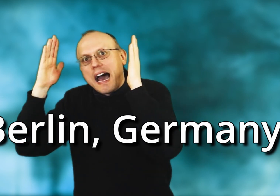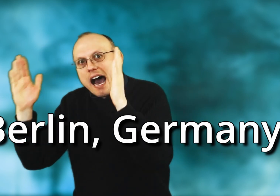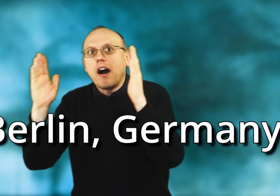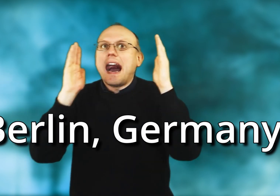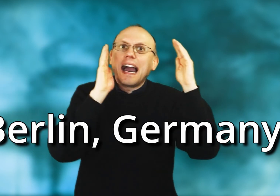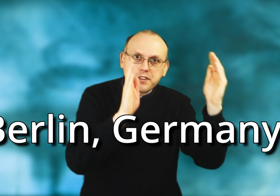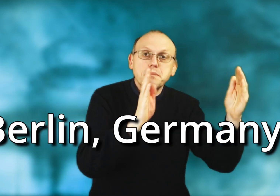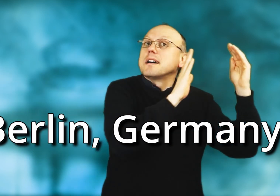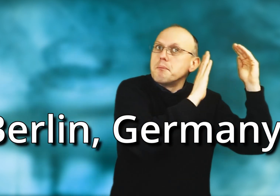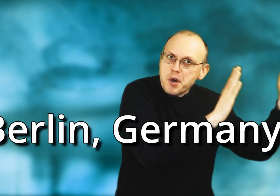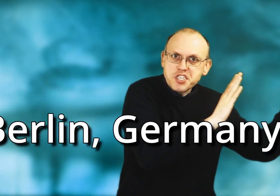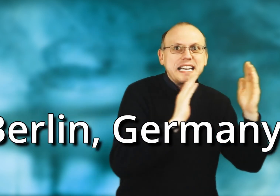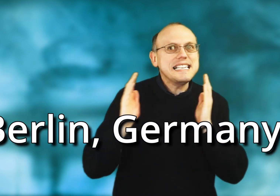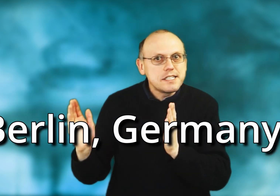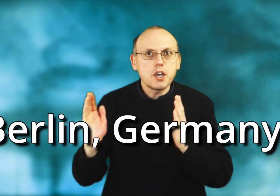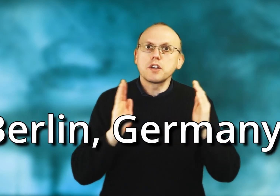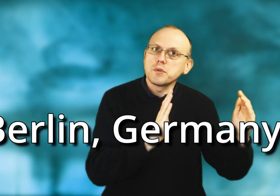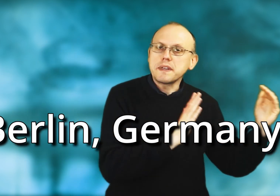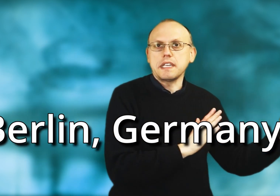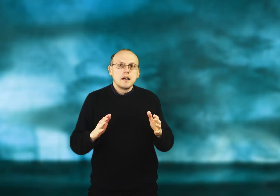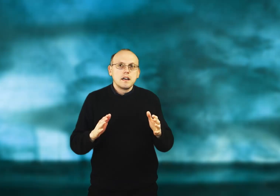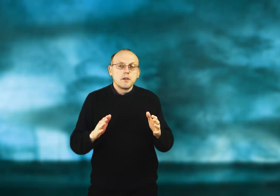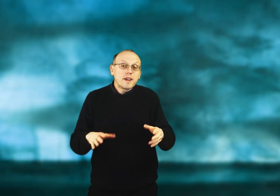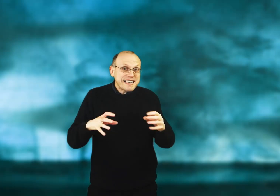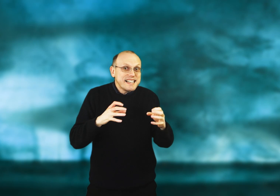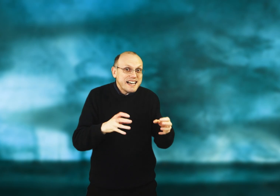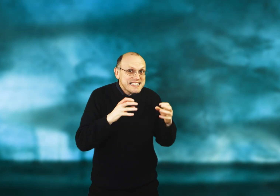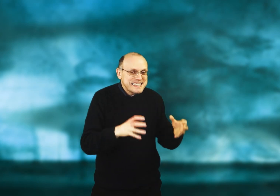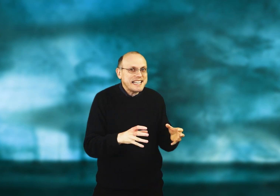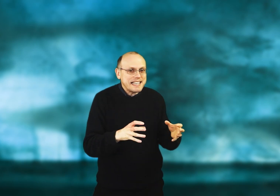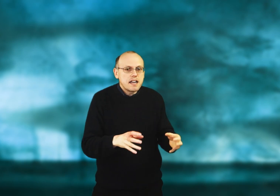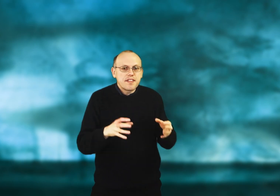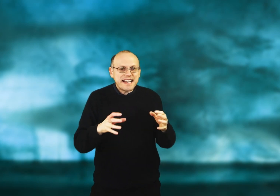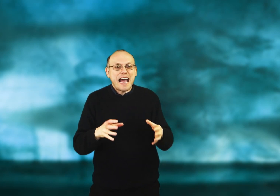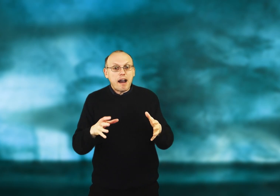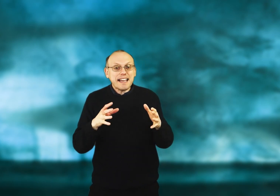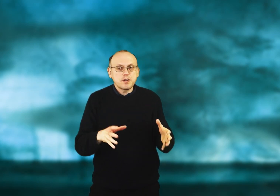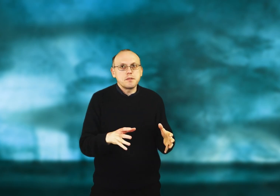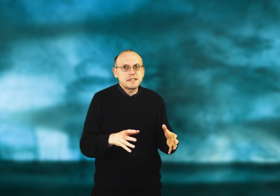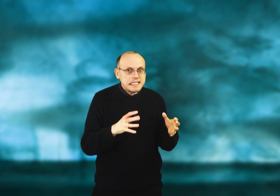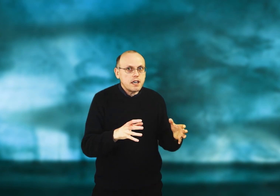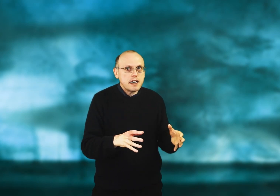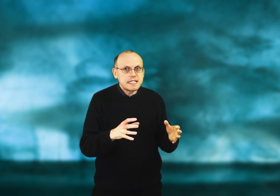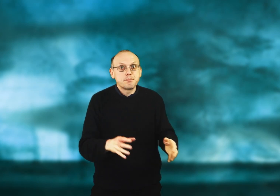our items, much easier to read. We can clearly see that our items here is